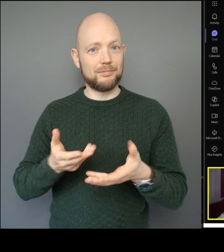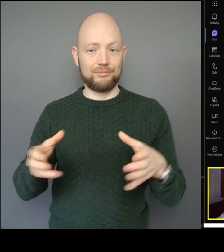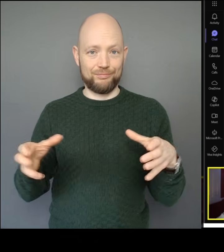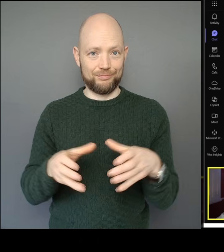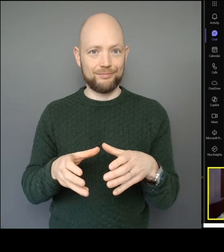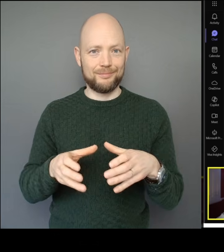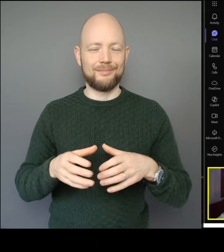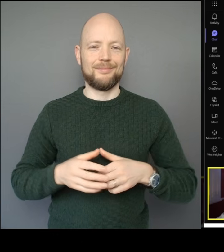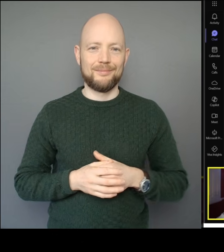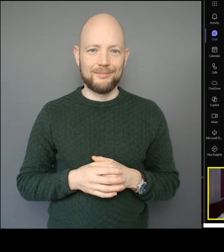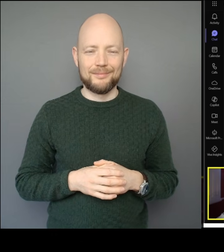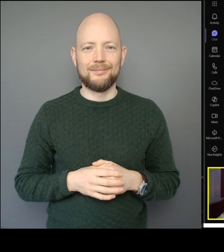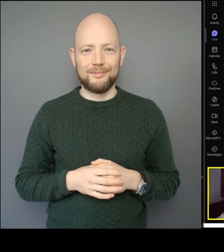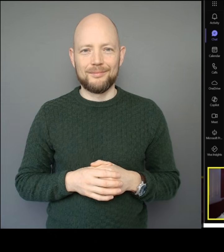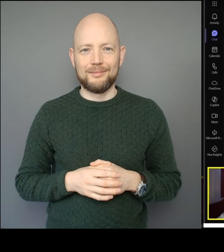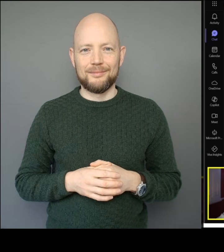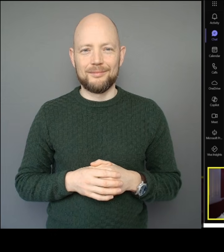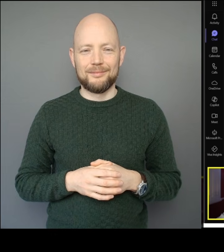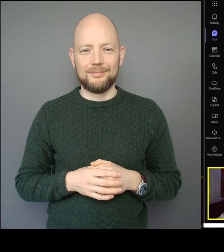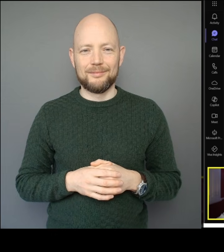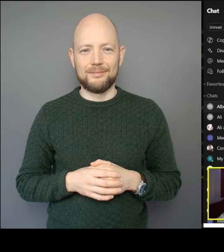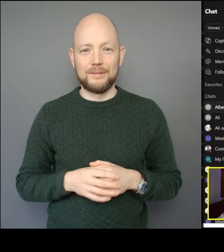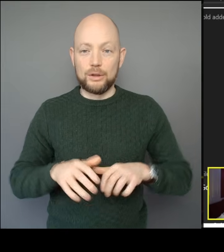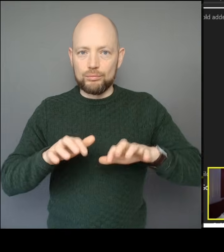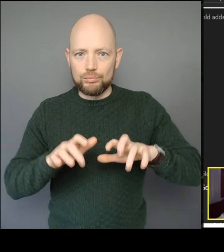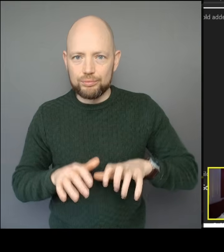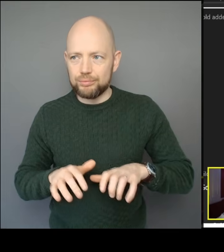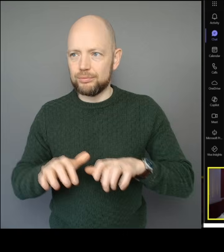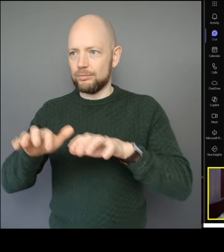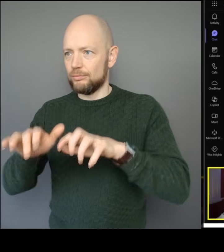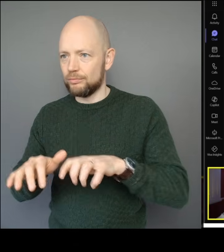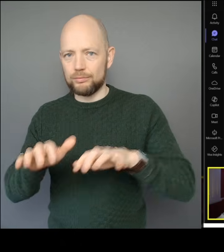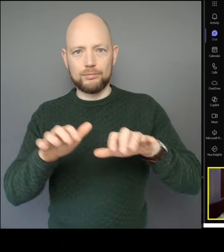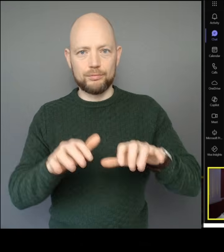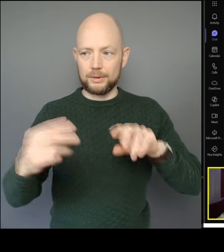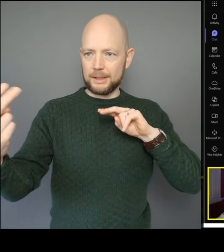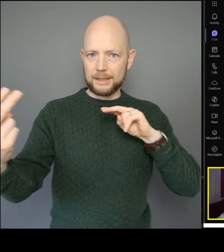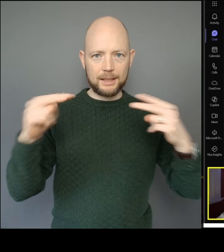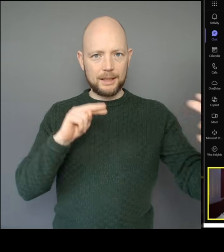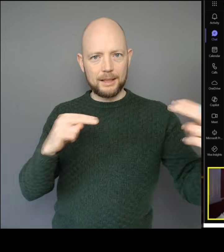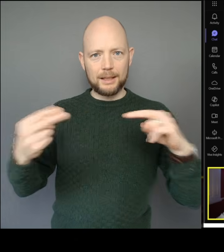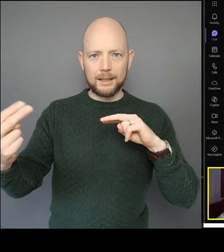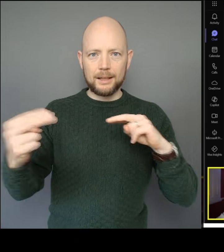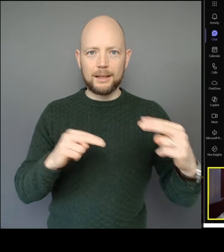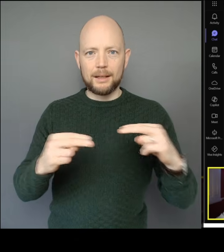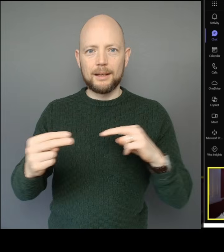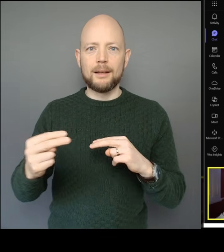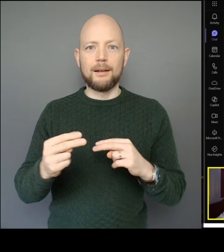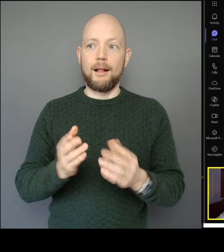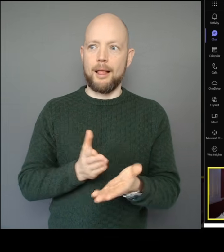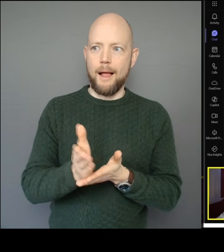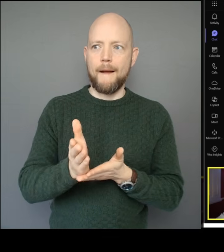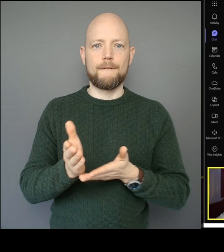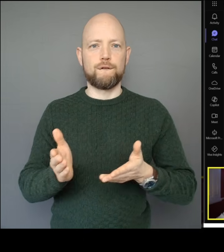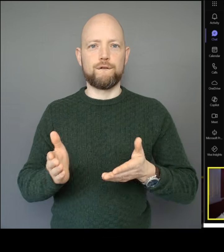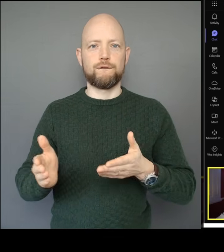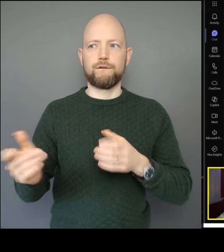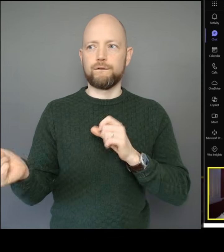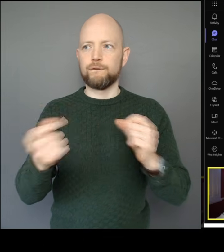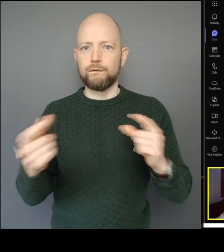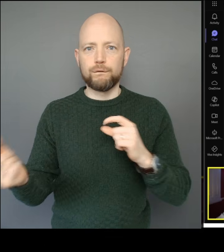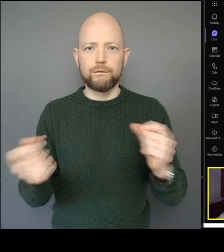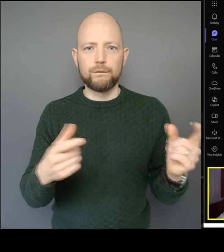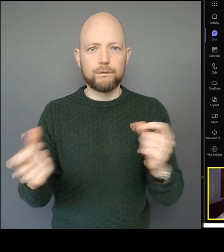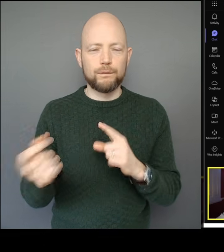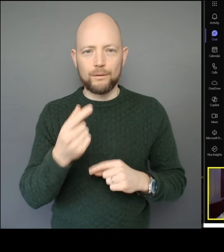And all our interactions in terms of me putting in the initial prompt and then the response back asking me these